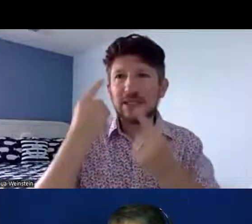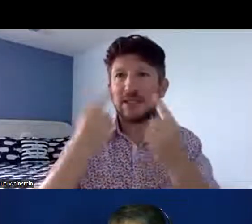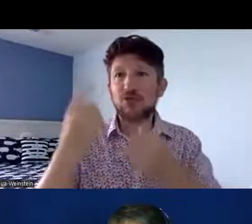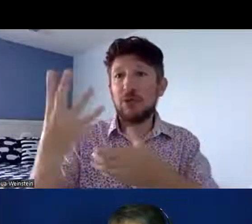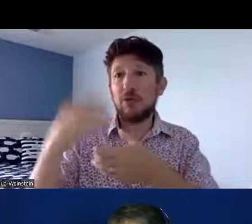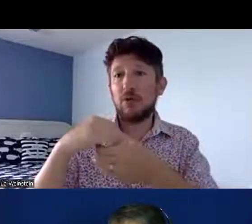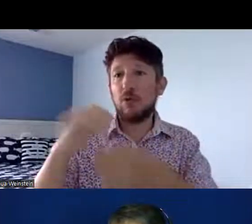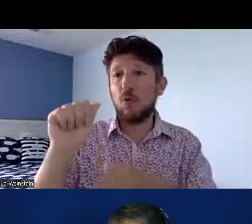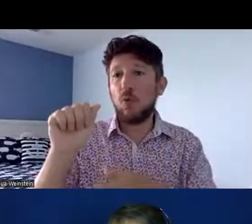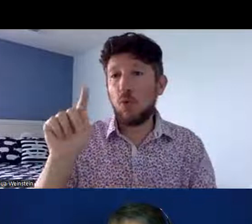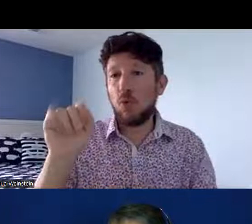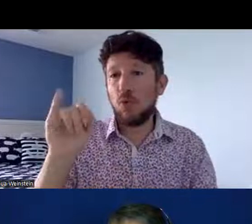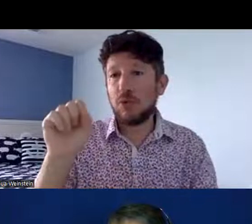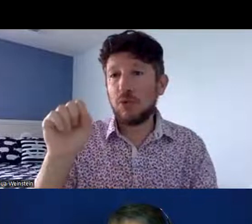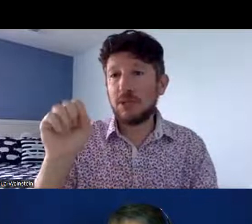observation.